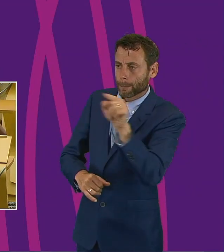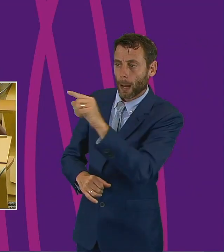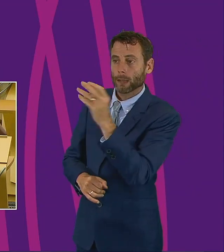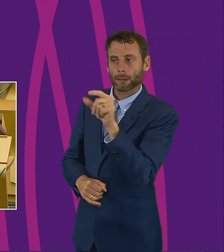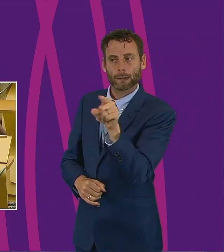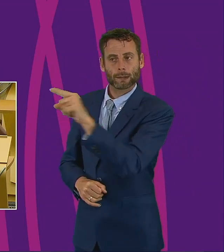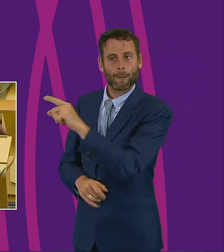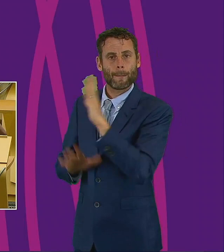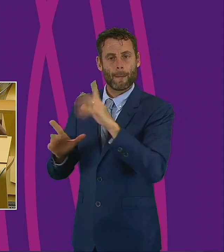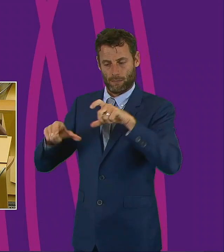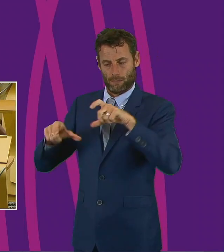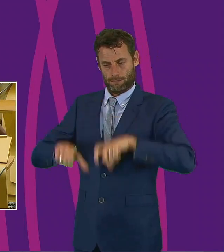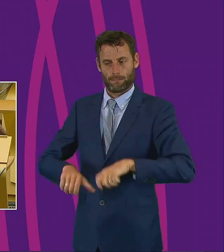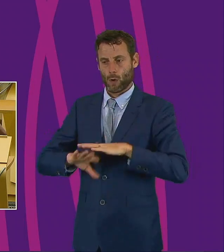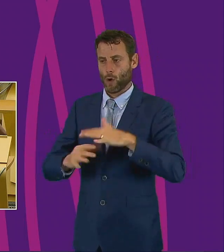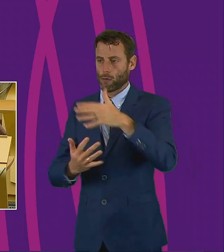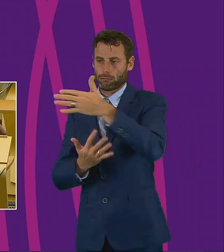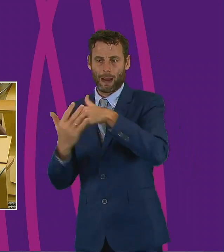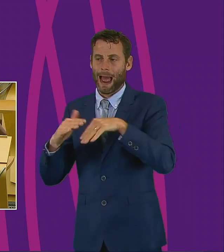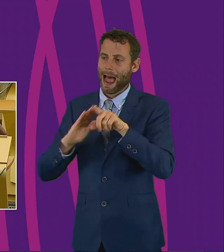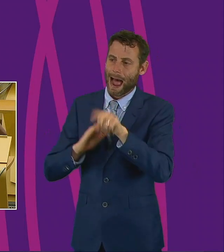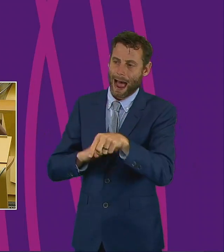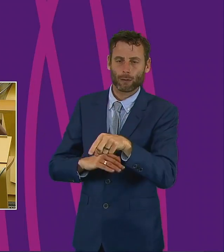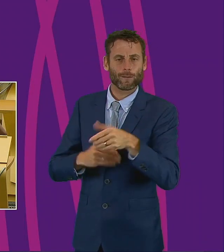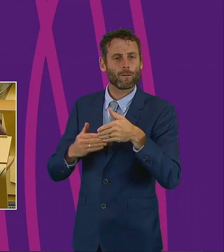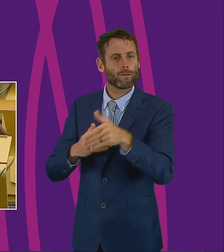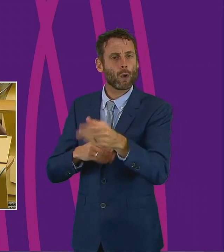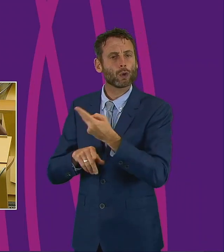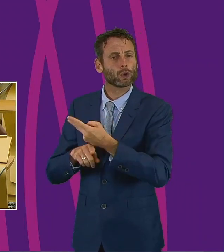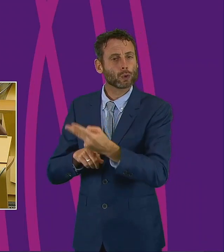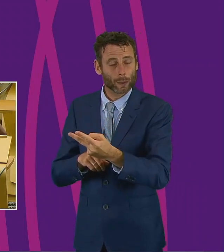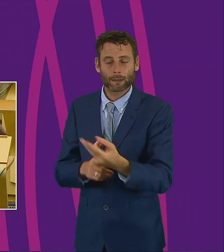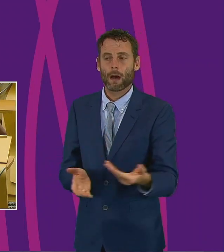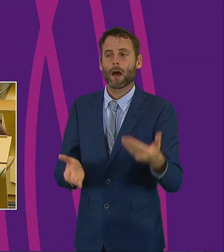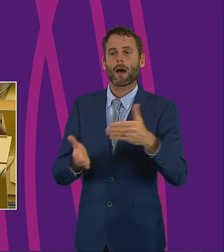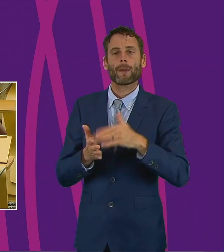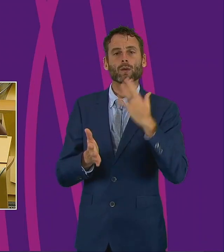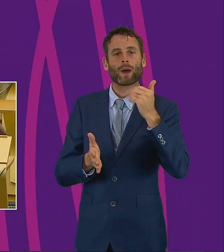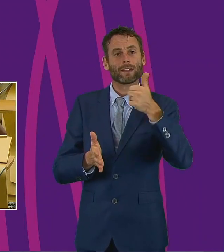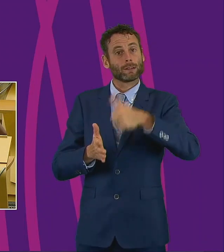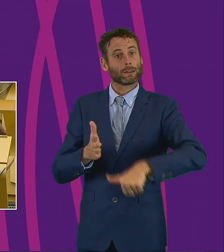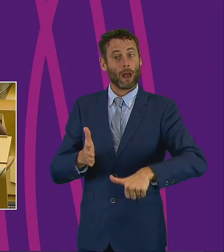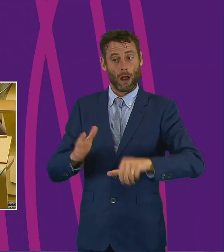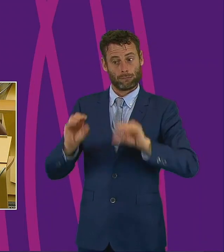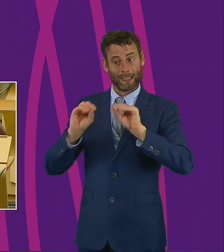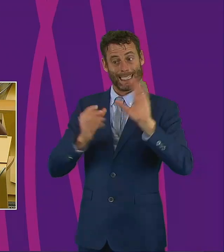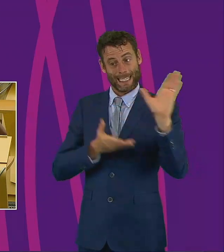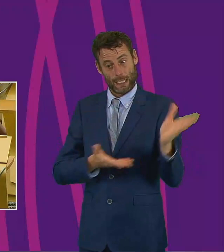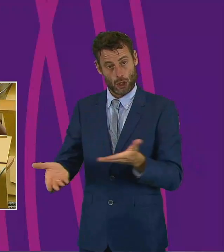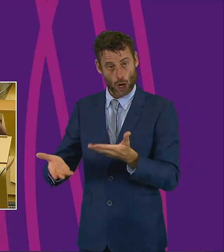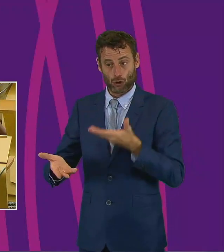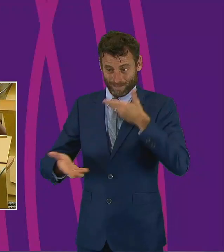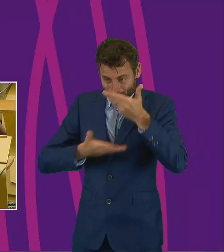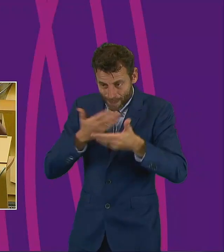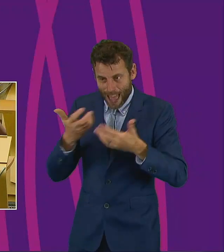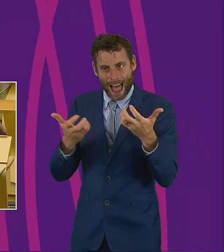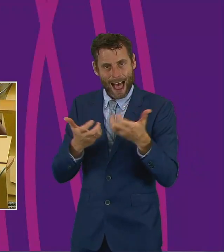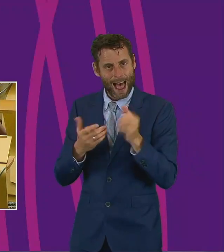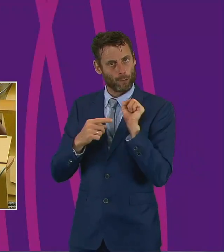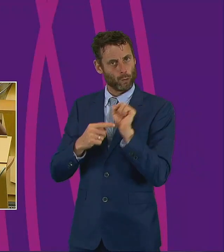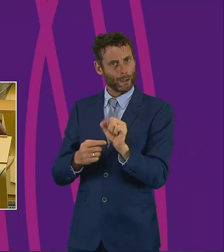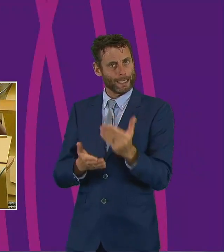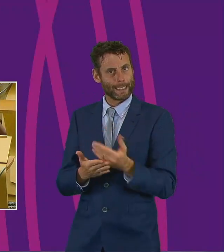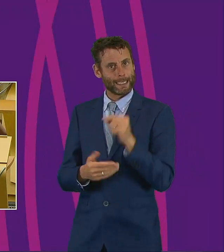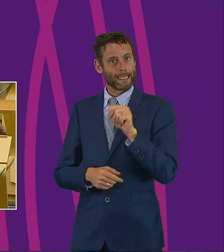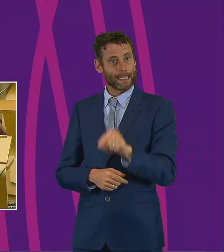measures embedded in student induction. However, as I covered earlier on, revised guidance for colleges, universities and student accommodation that reflects